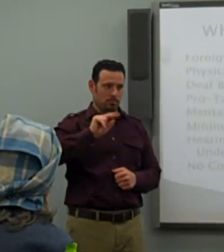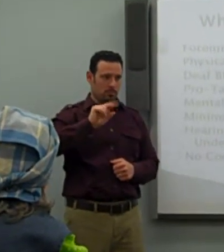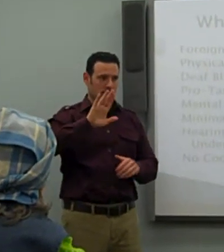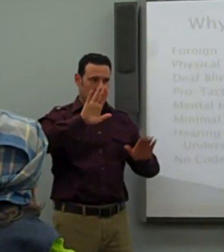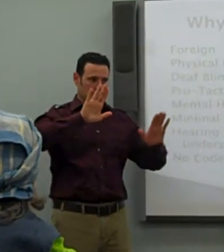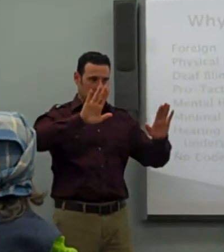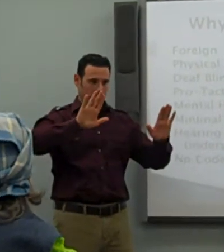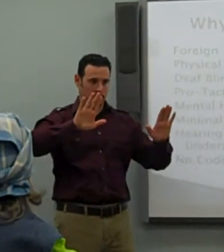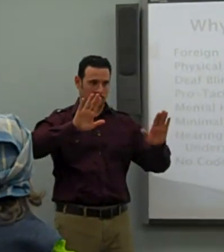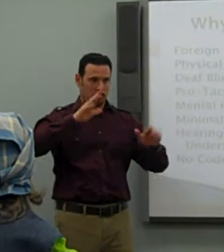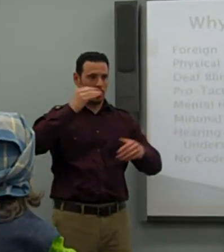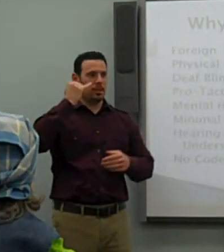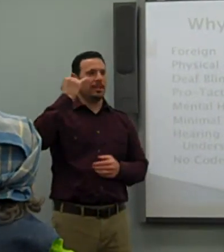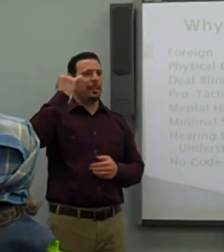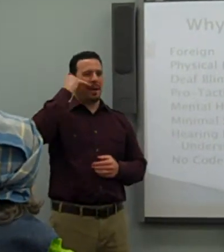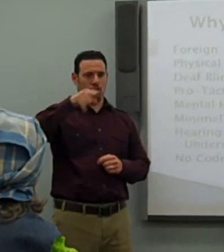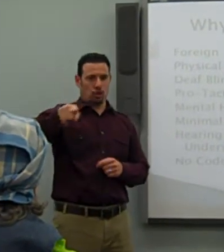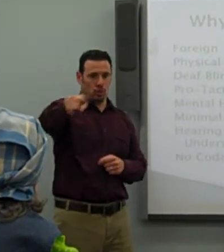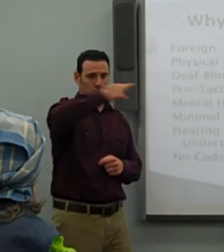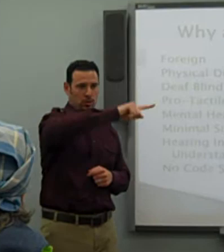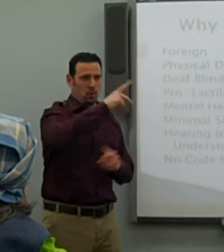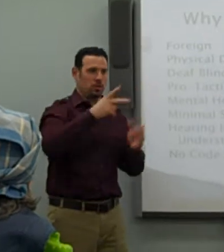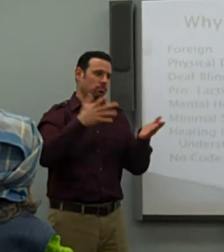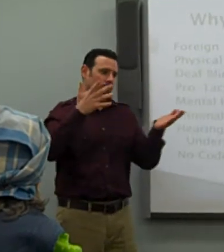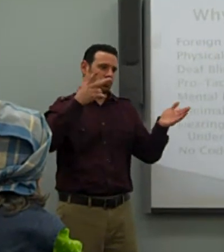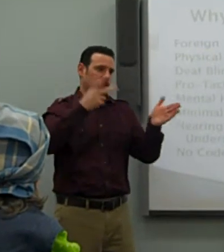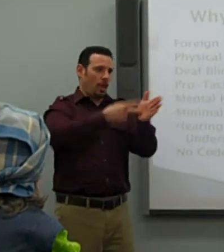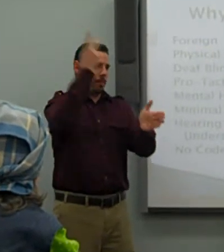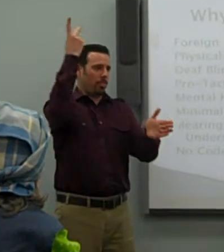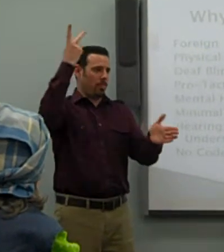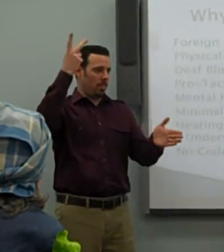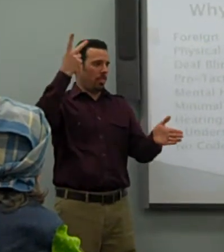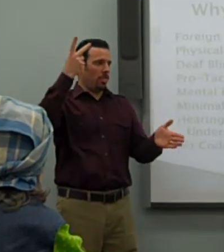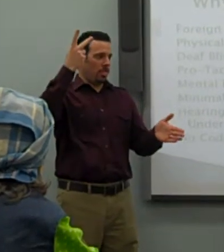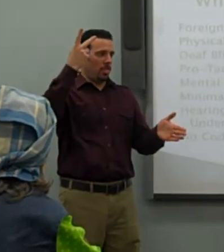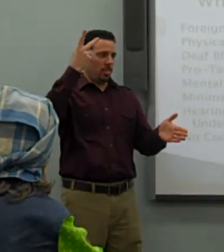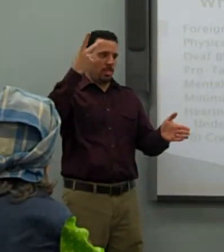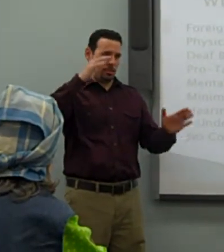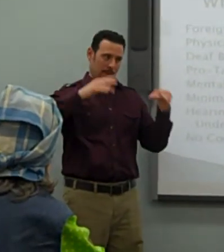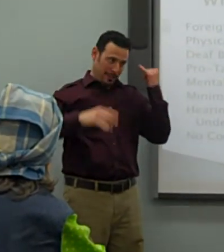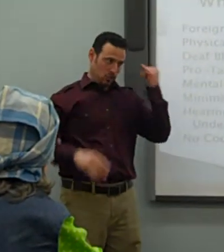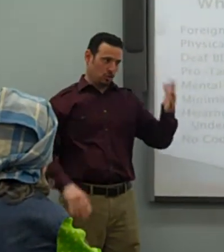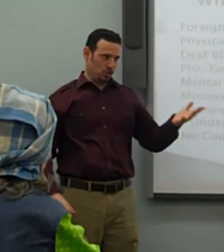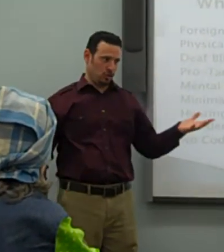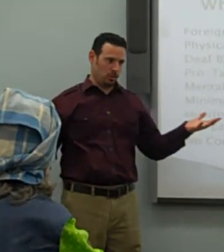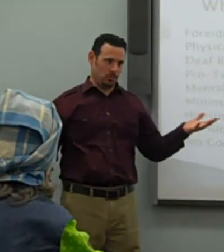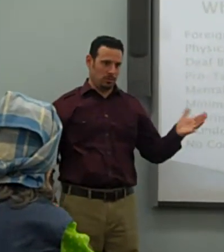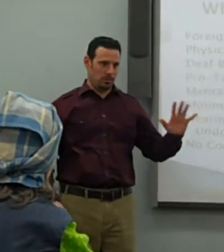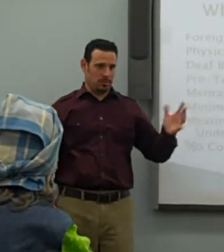Mental health situations, that signing style is not easy for me to understand. I mean, really,